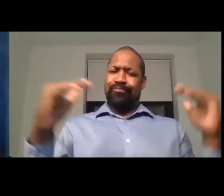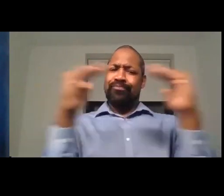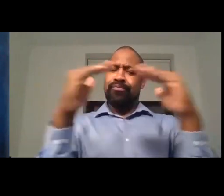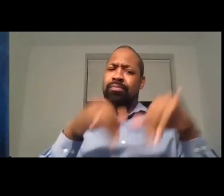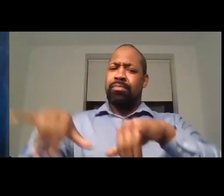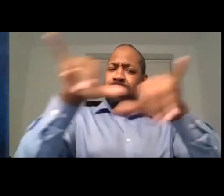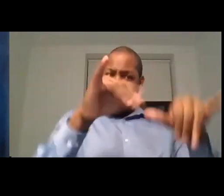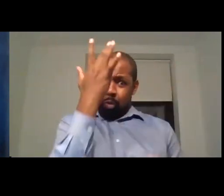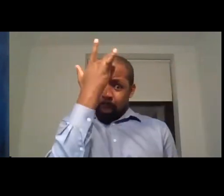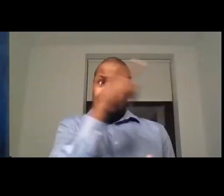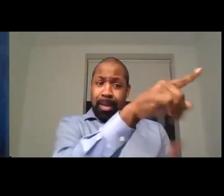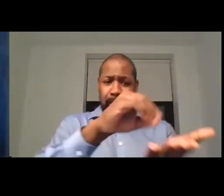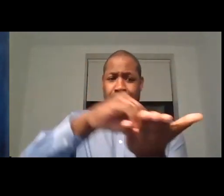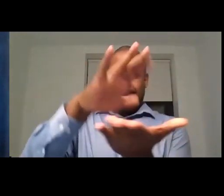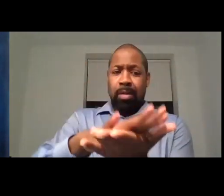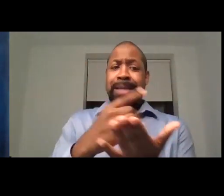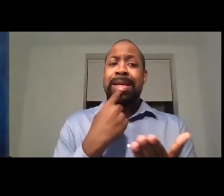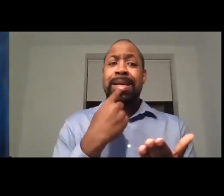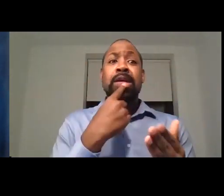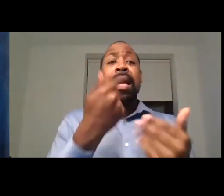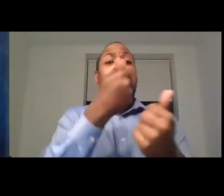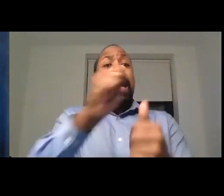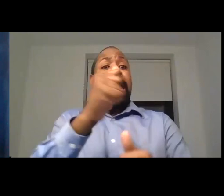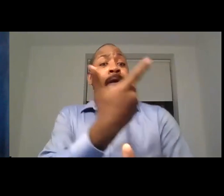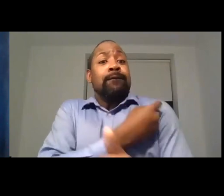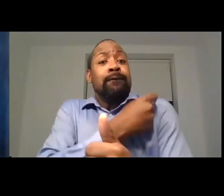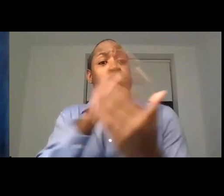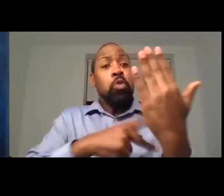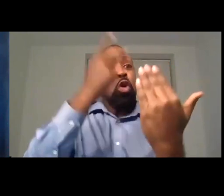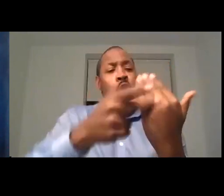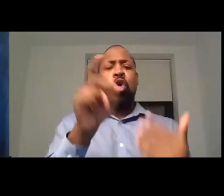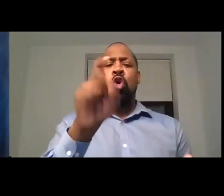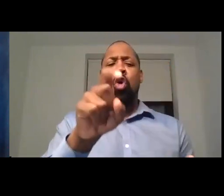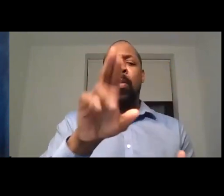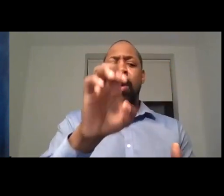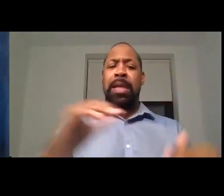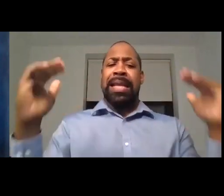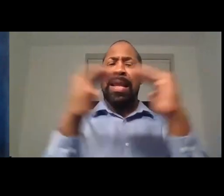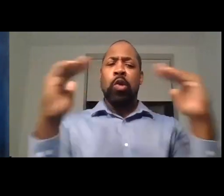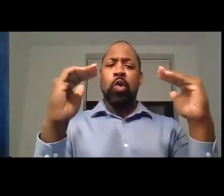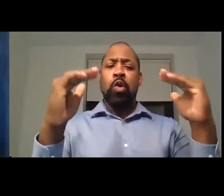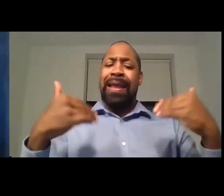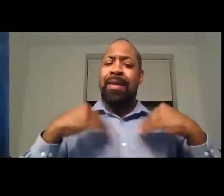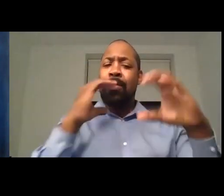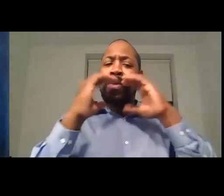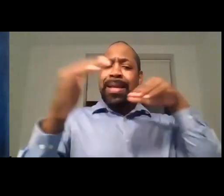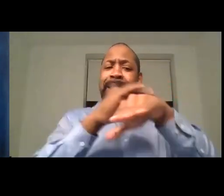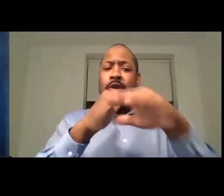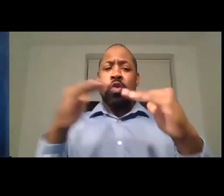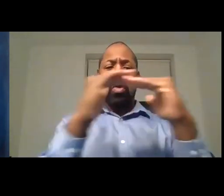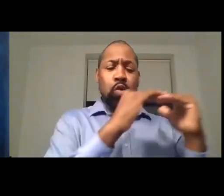Those people who they should still be seen as and documented regardless of the fact that they're behind in this, and they